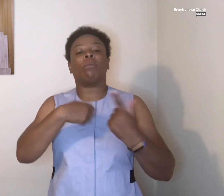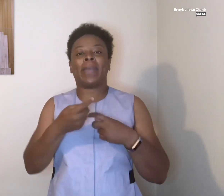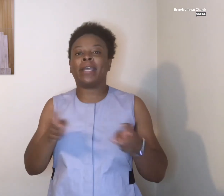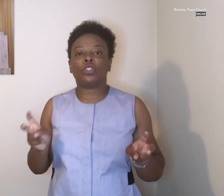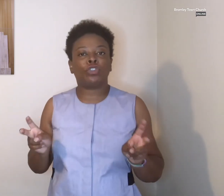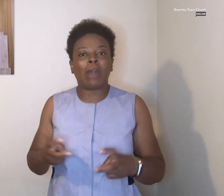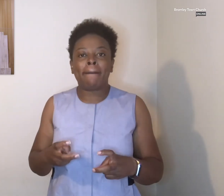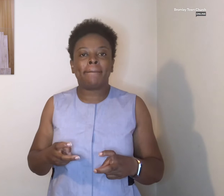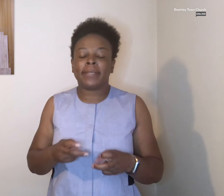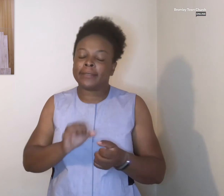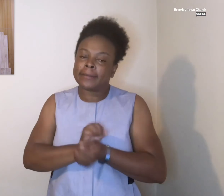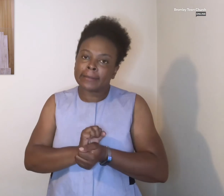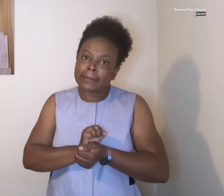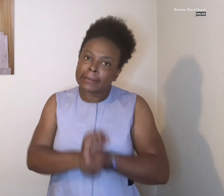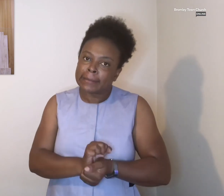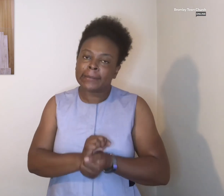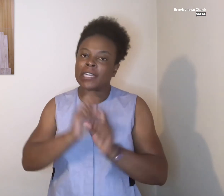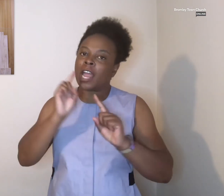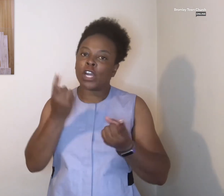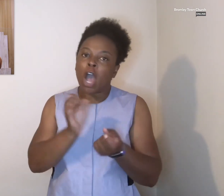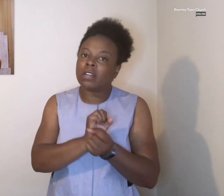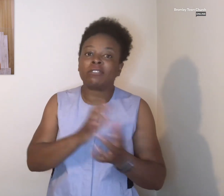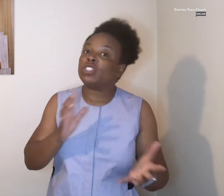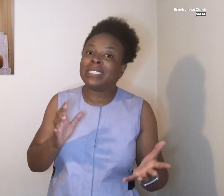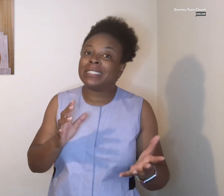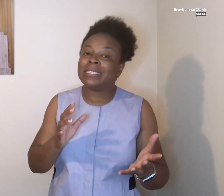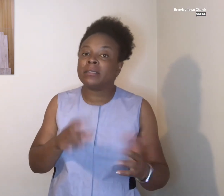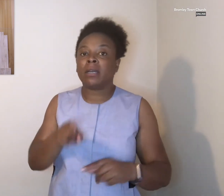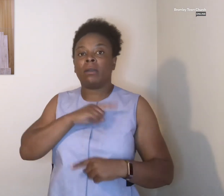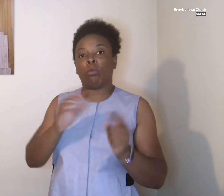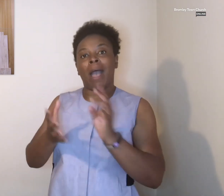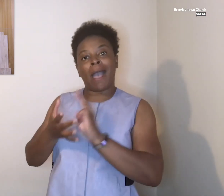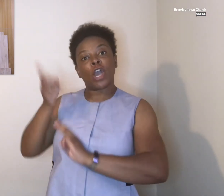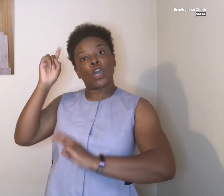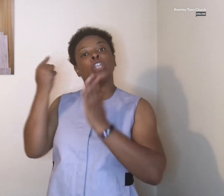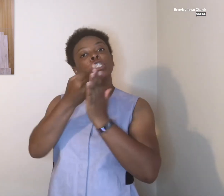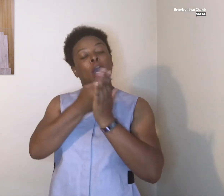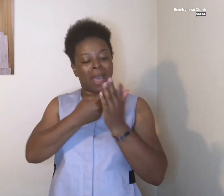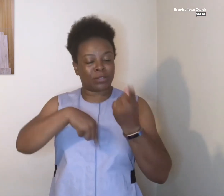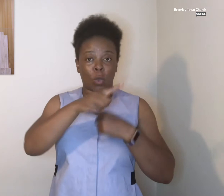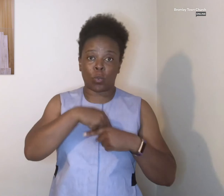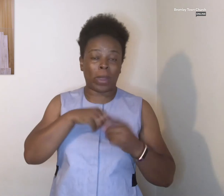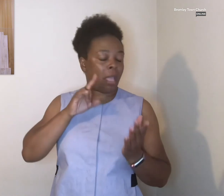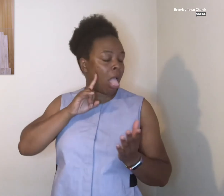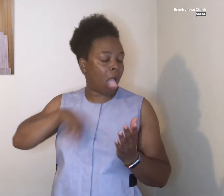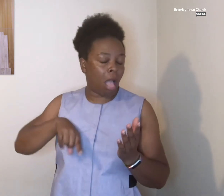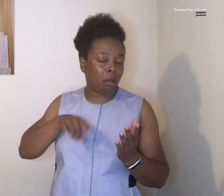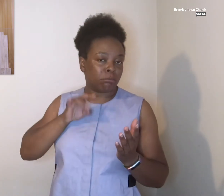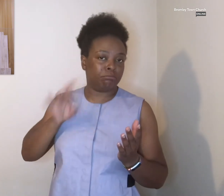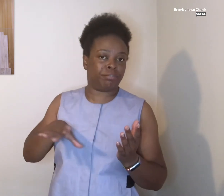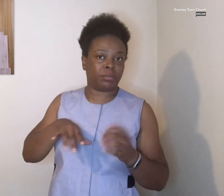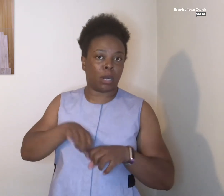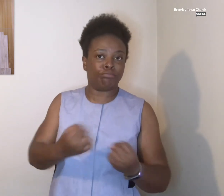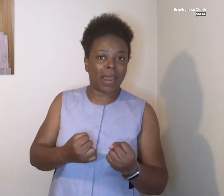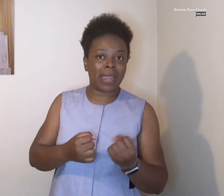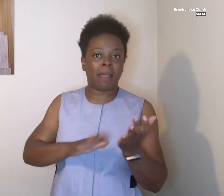we can't get out of it. We've broken God's commands, and evil has entered the world, and it's taken a grip on us. And it encourages